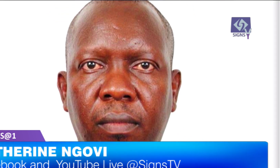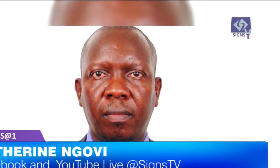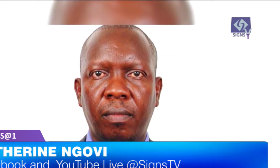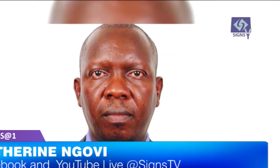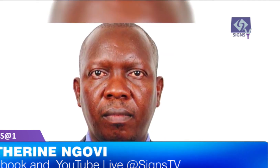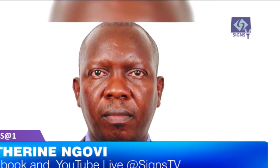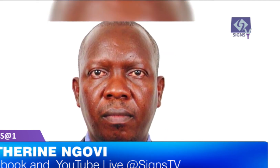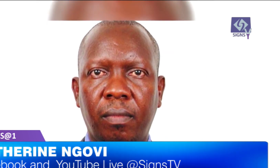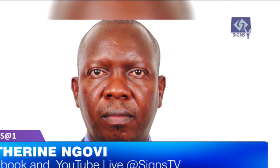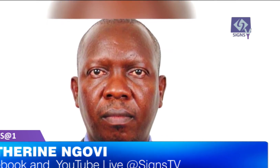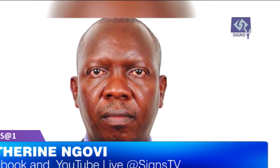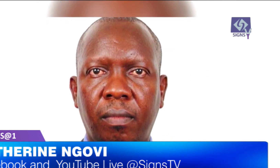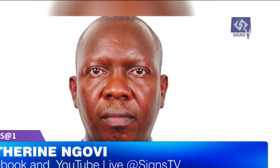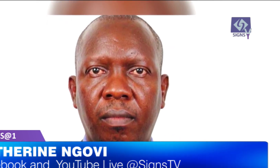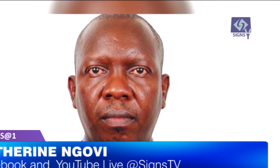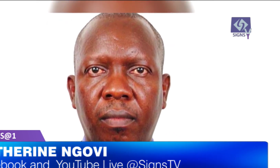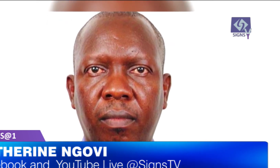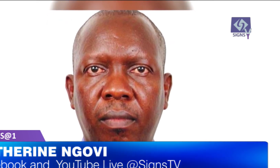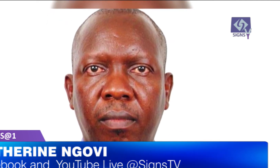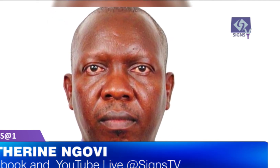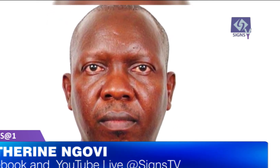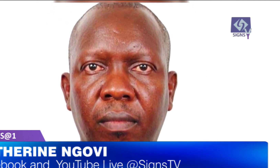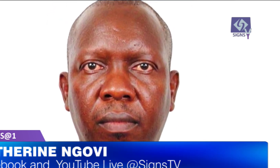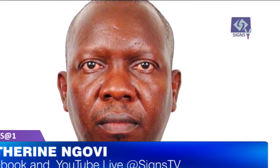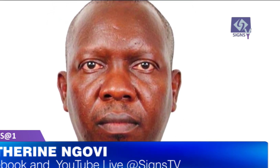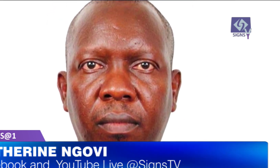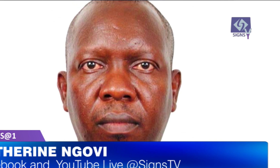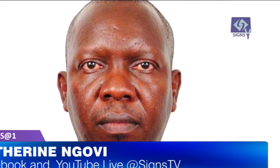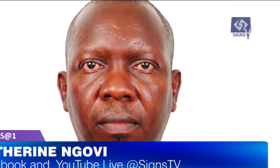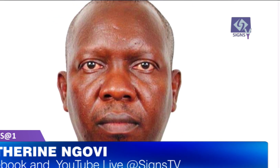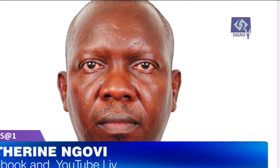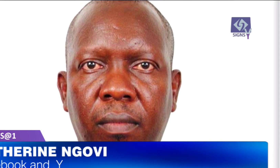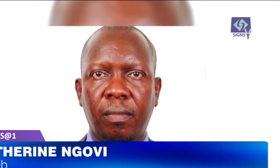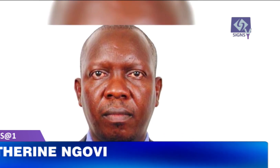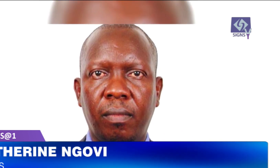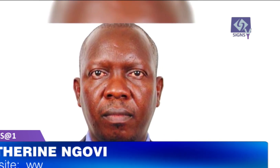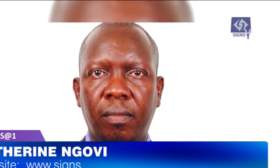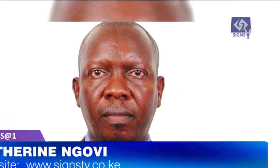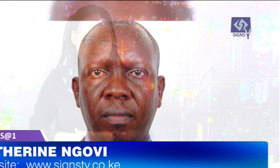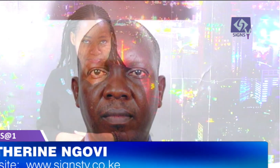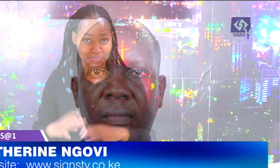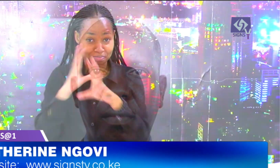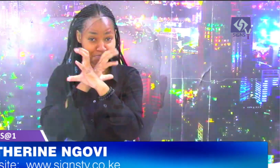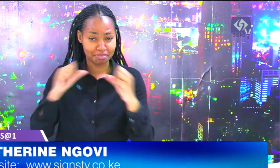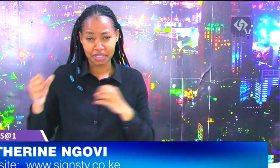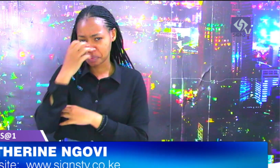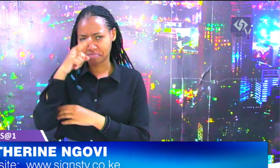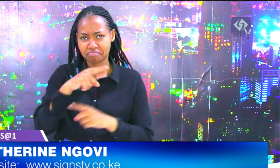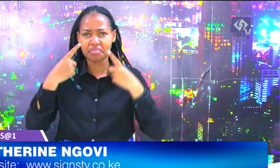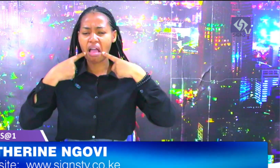XCOM, formerly Twitter, and Facebook, to allow Kenyan youth to monetize content they create on these